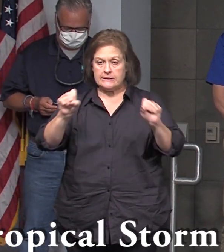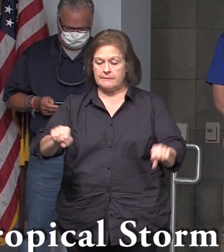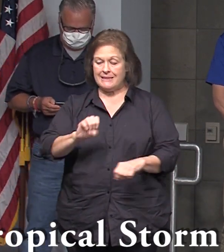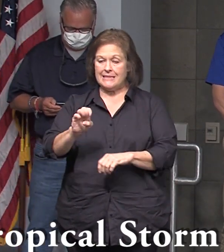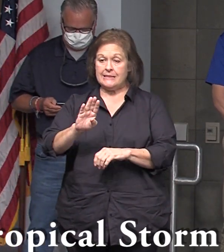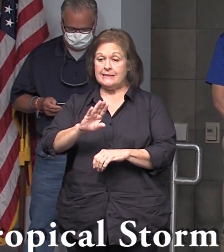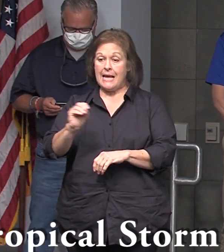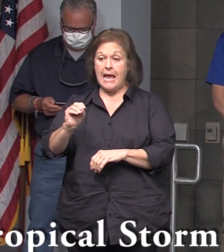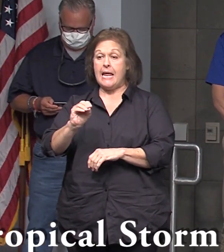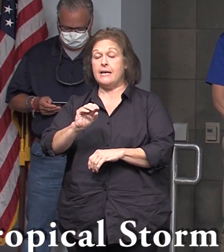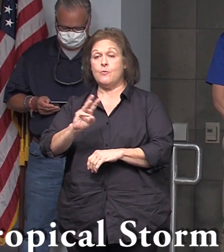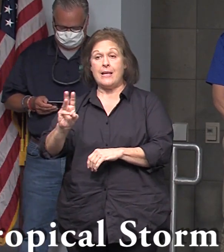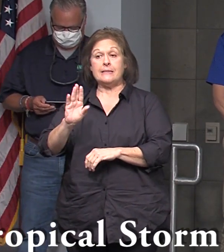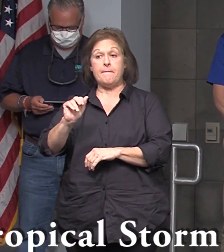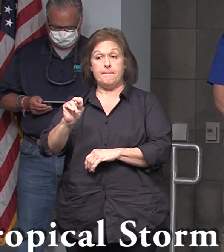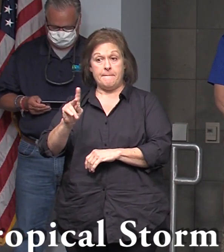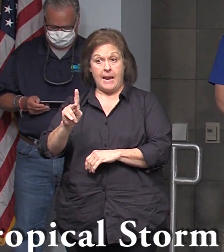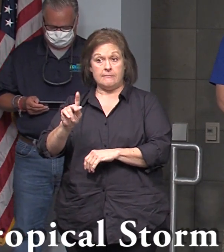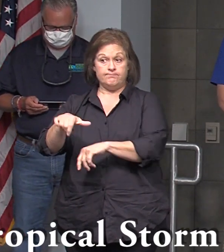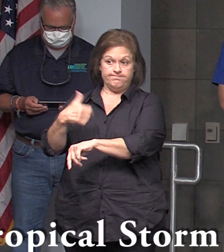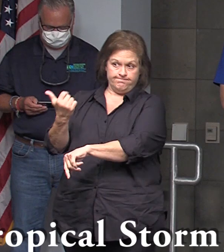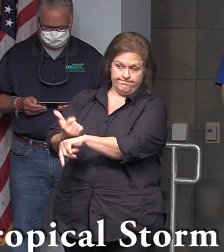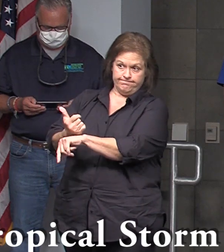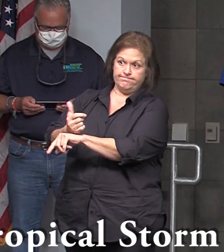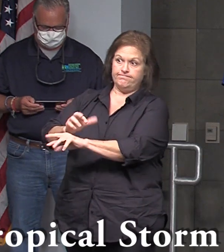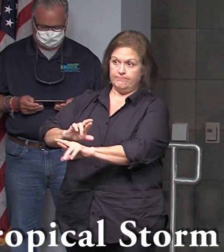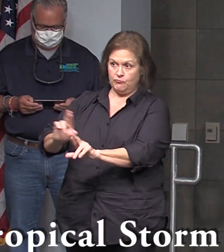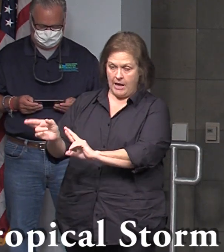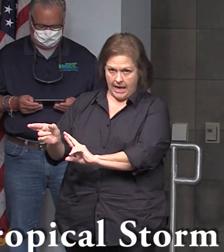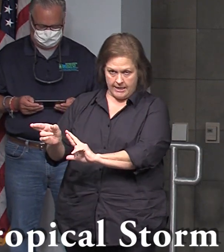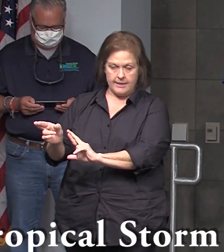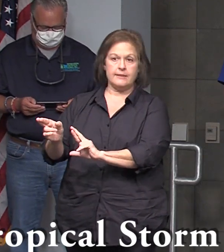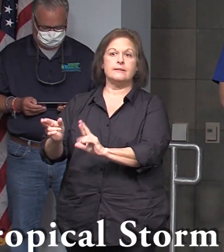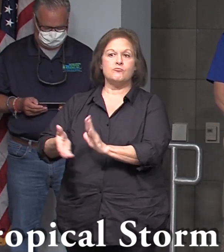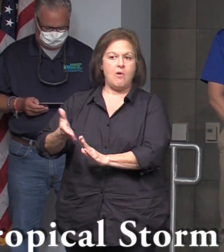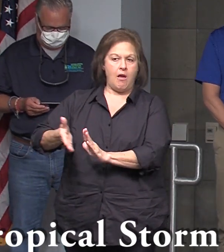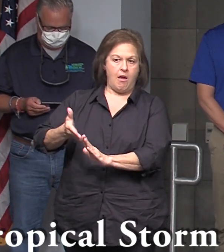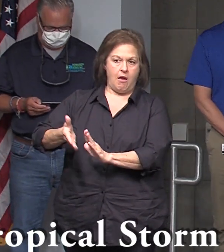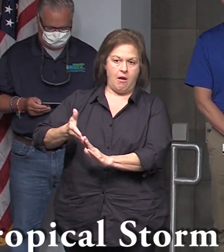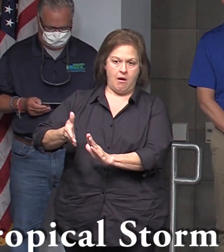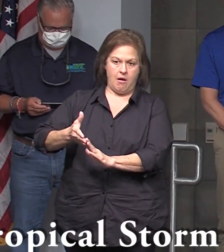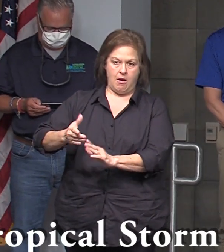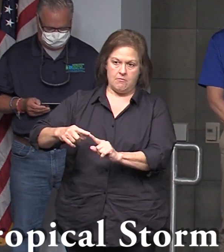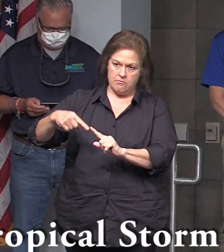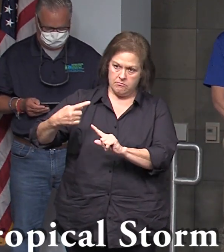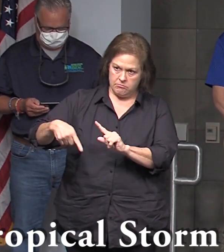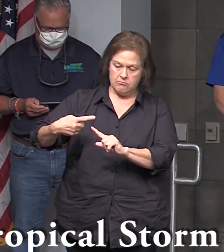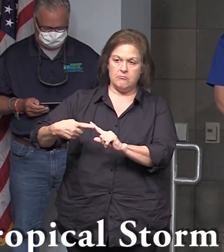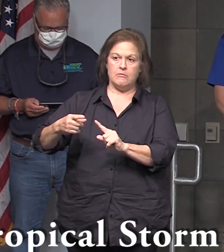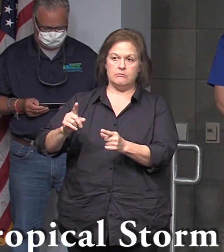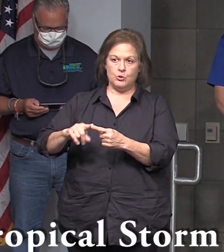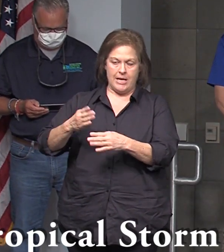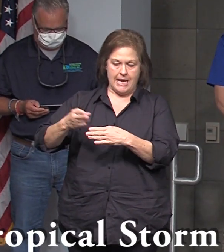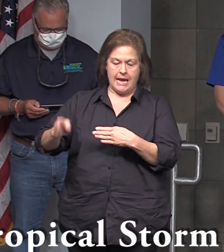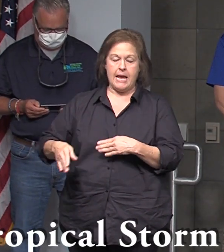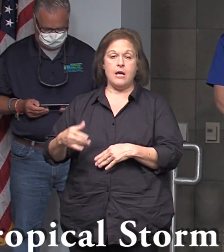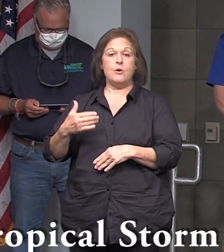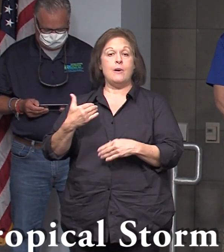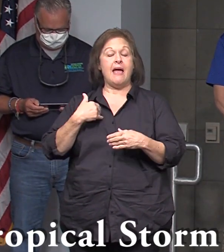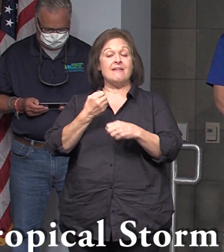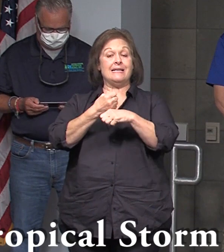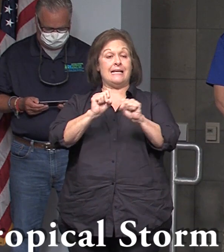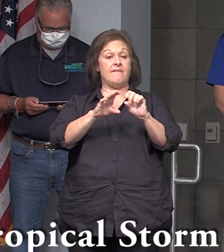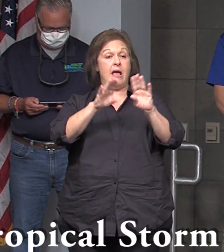East Bank and West Bank treatment plants. They'll be manned before, during, and after the storm. We have safe houses on site